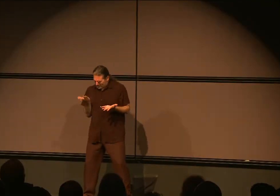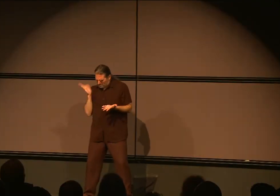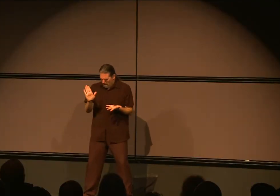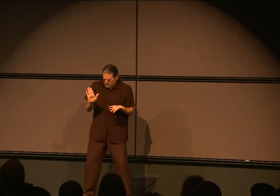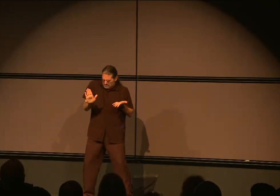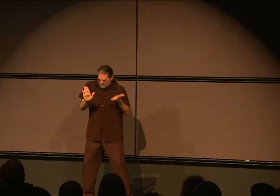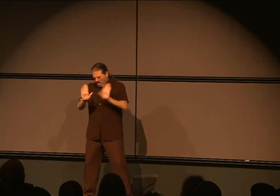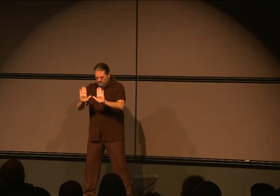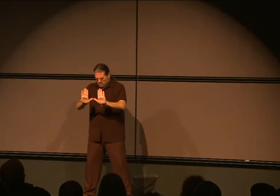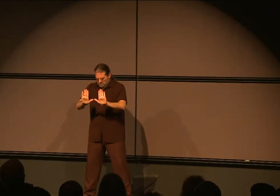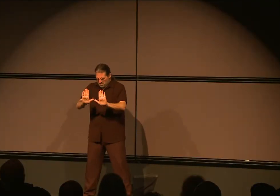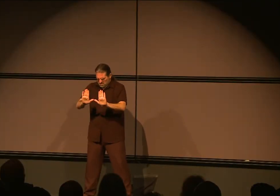Poetry, it's the door.